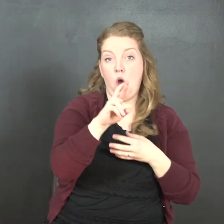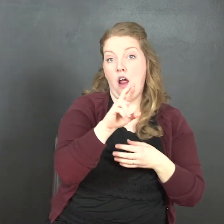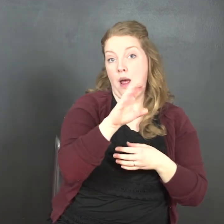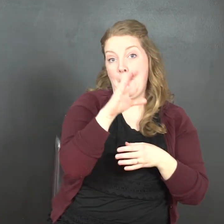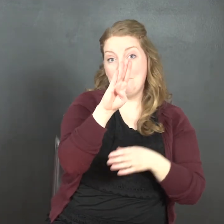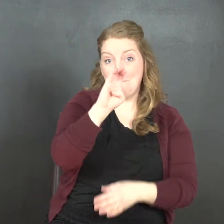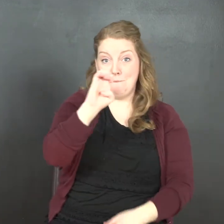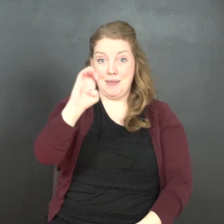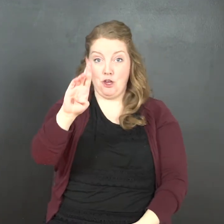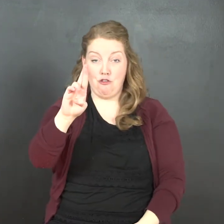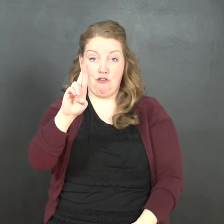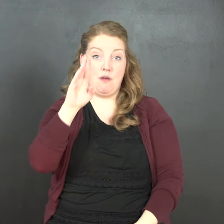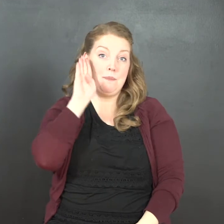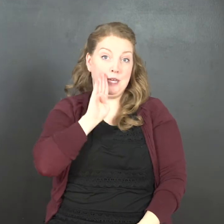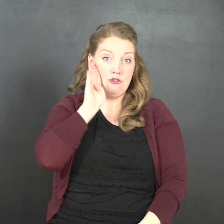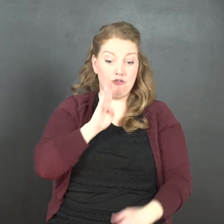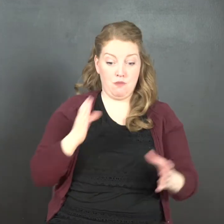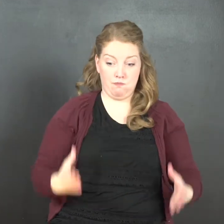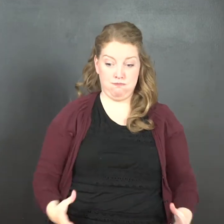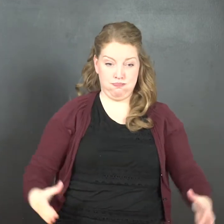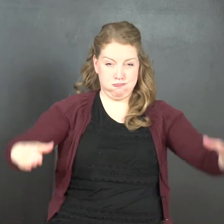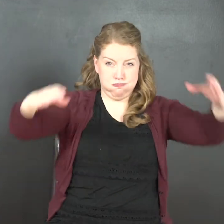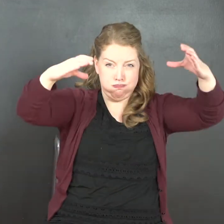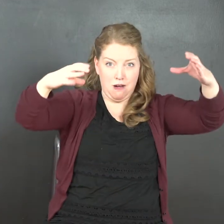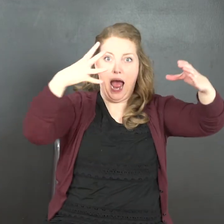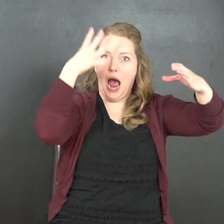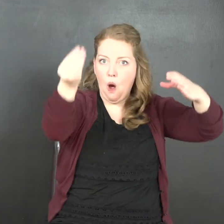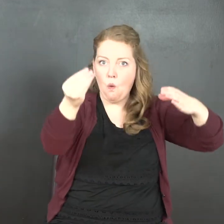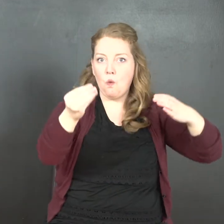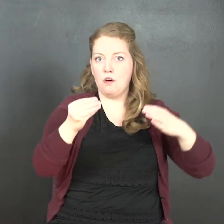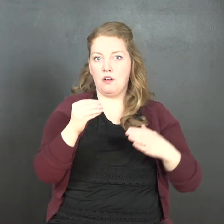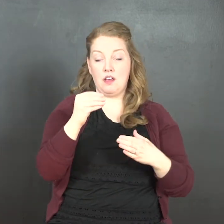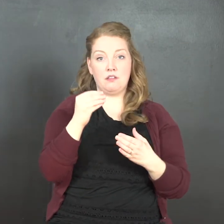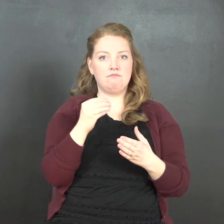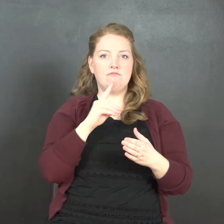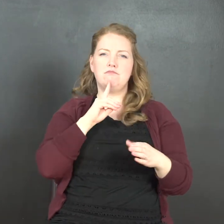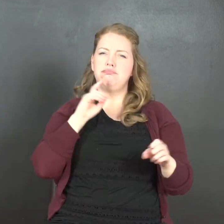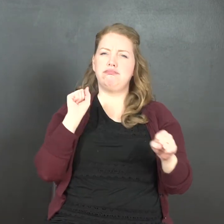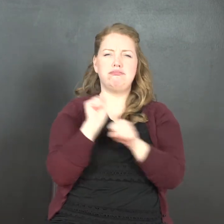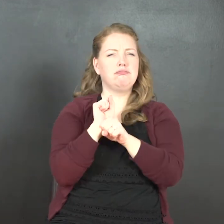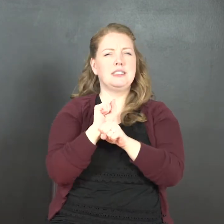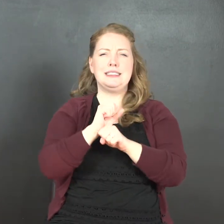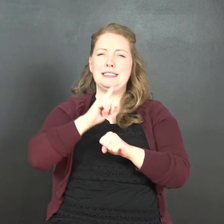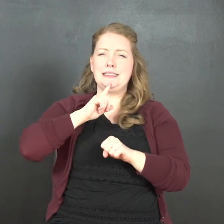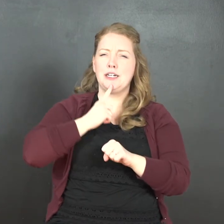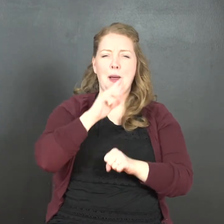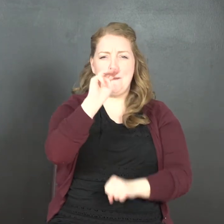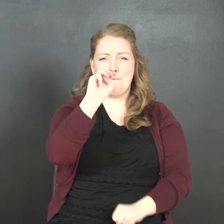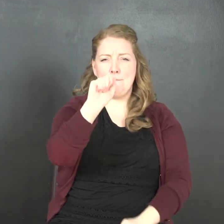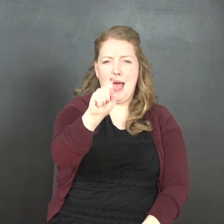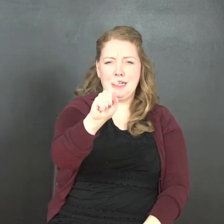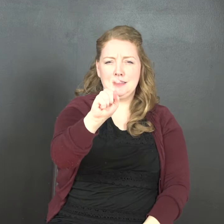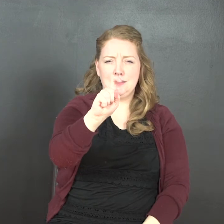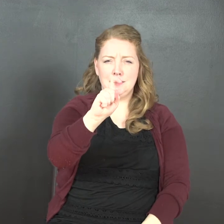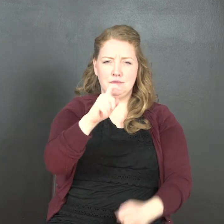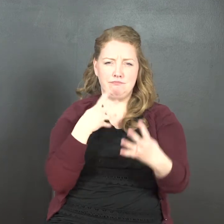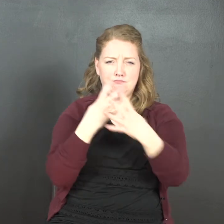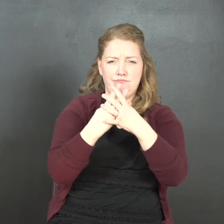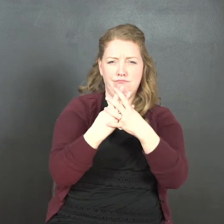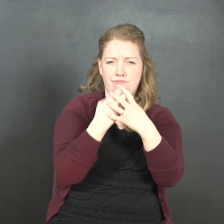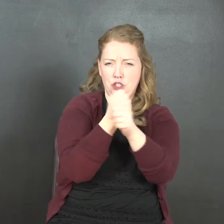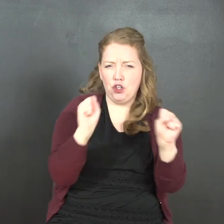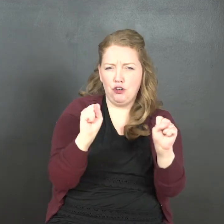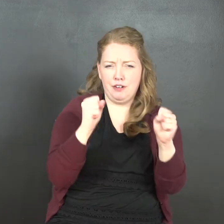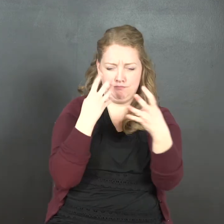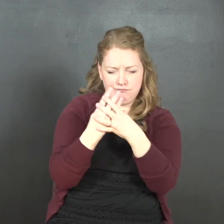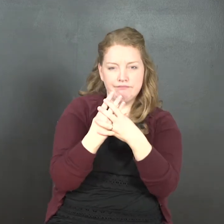security prison, but somehow, some way, Harry Houdini was able to get out. But in October of 1926,